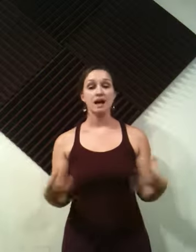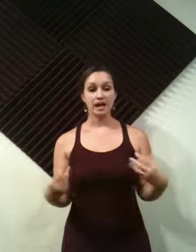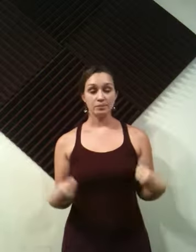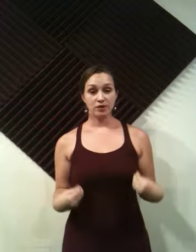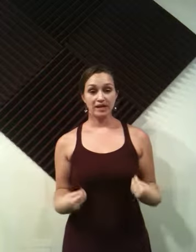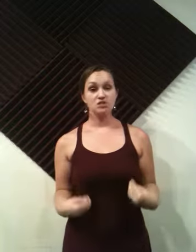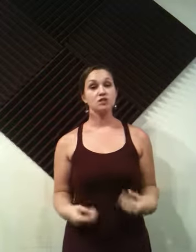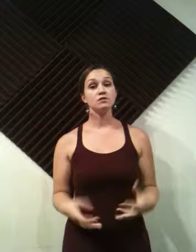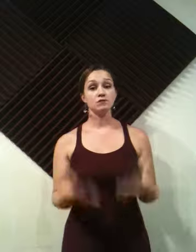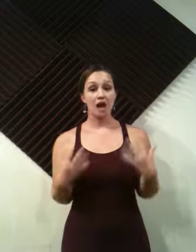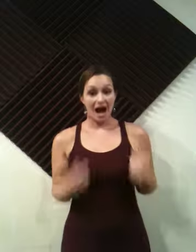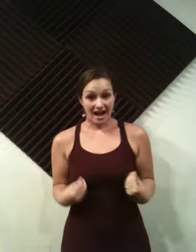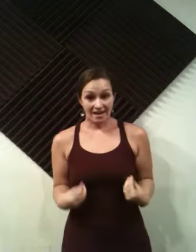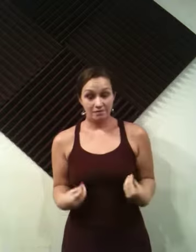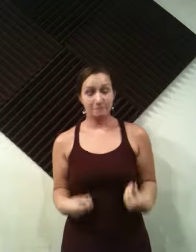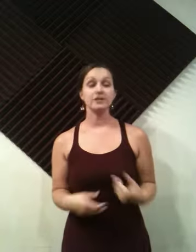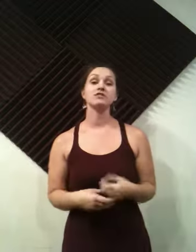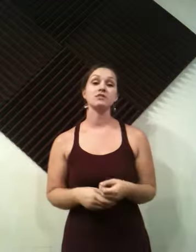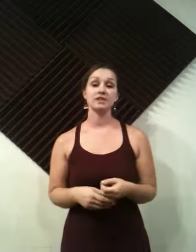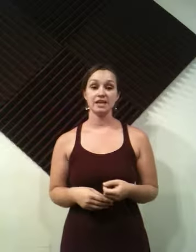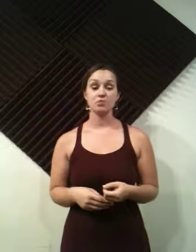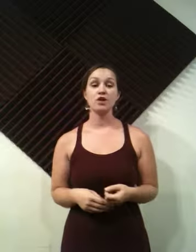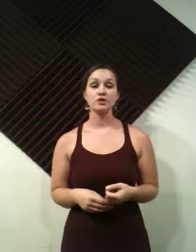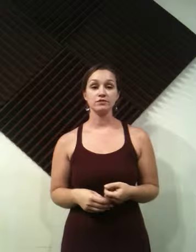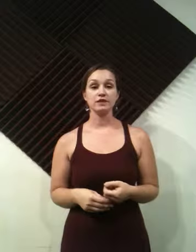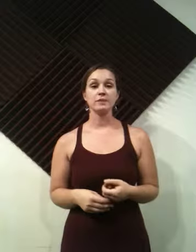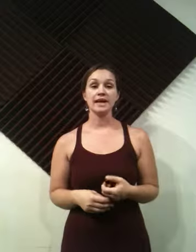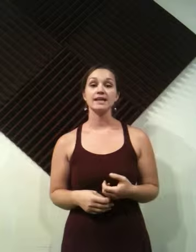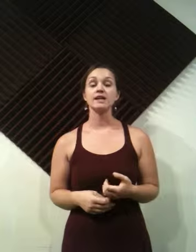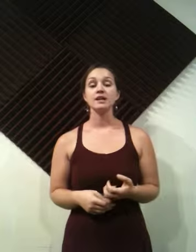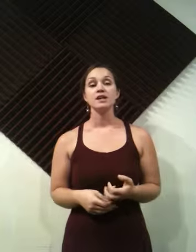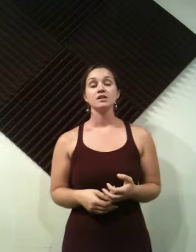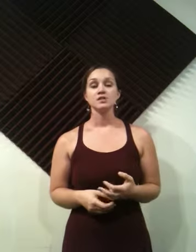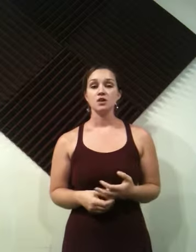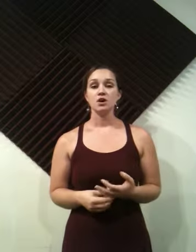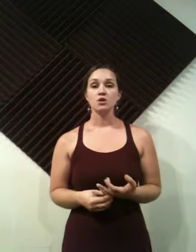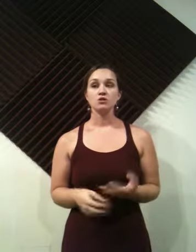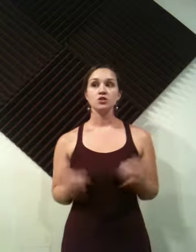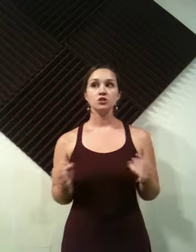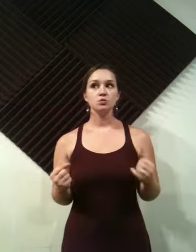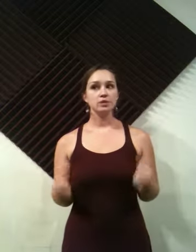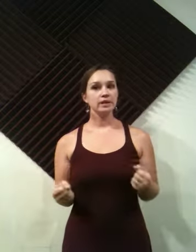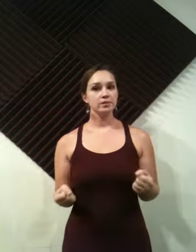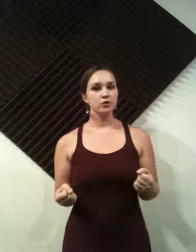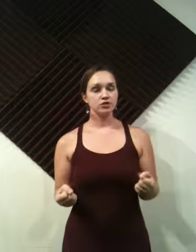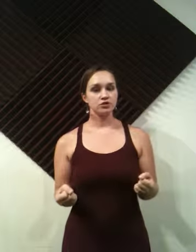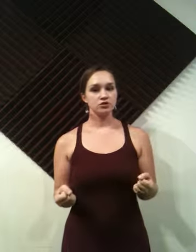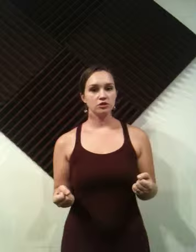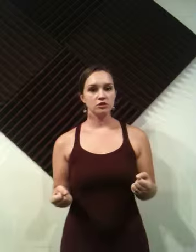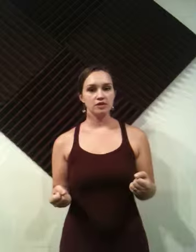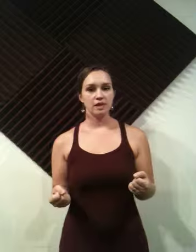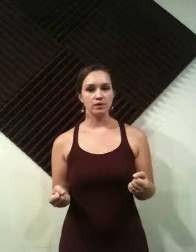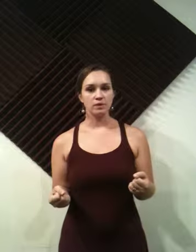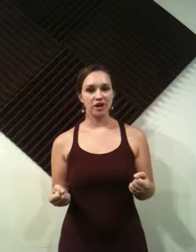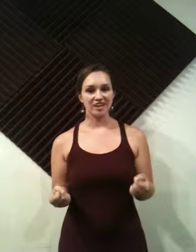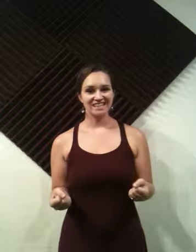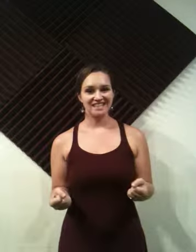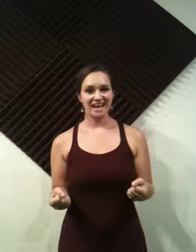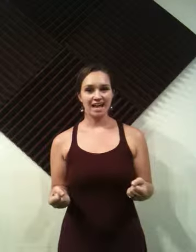I praise you for I am fearfully and wonderfully made. So two really important truths that we want our kids to hang